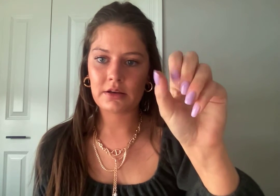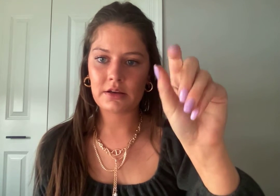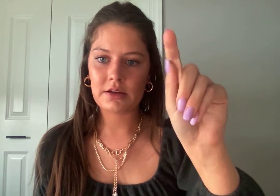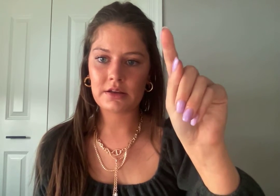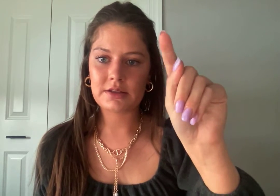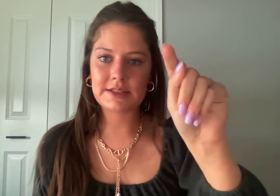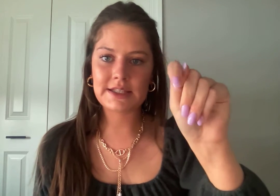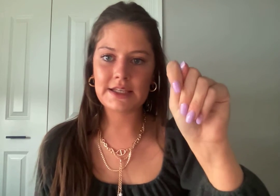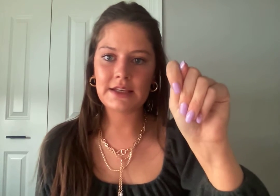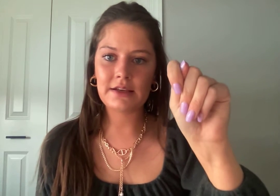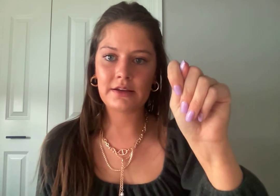T